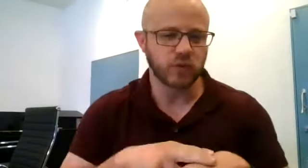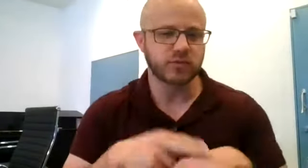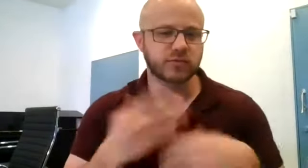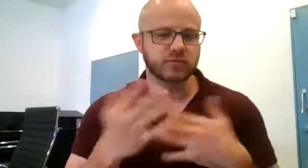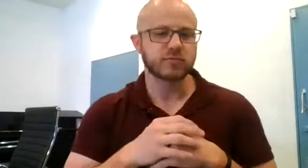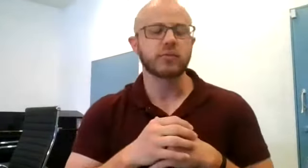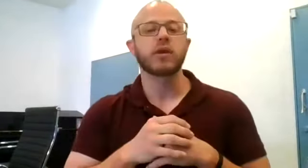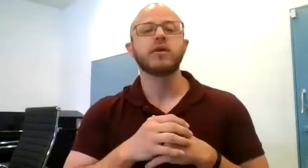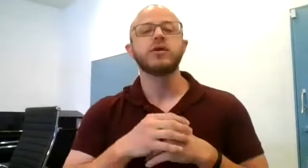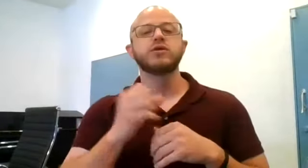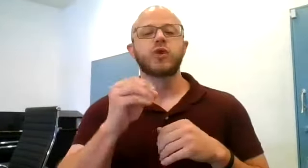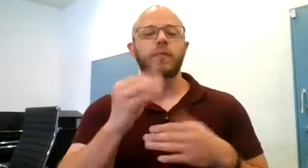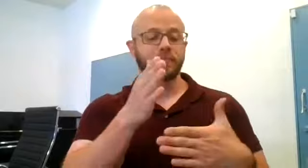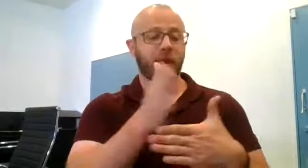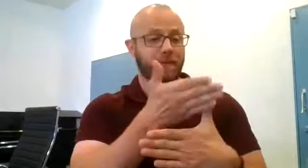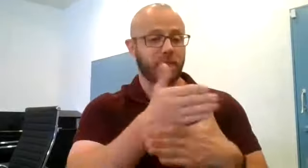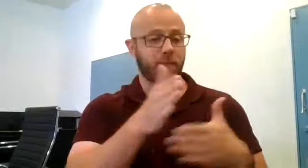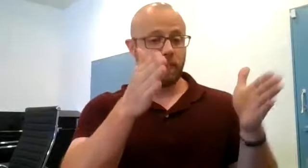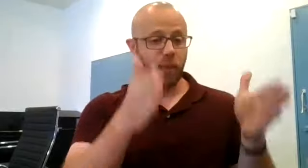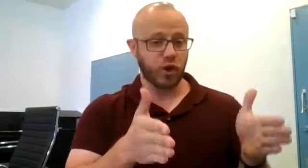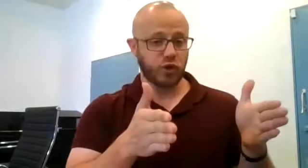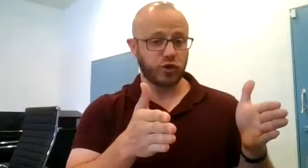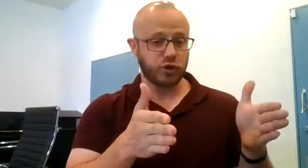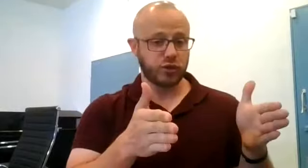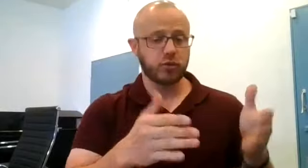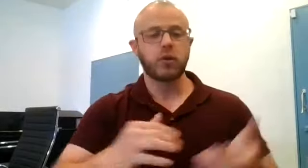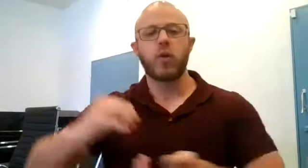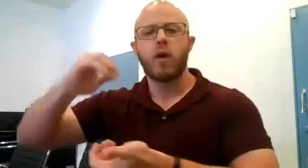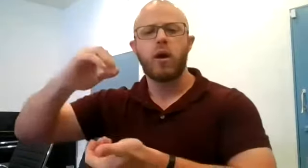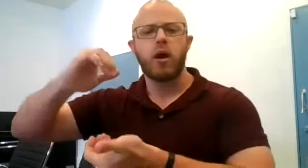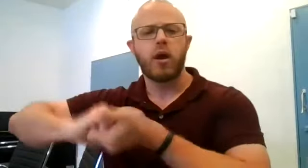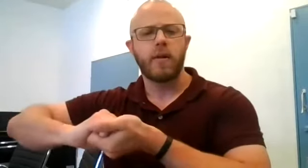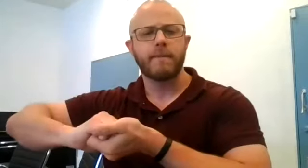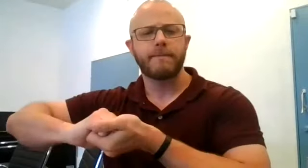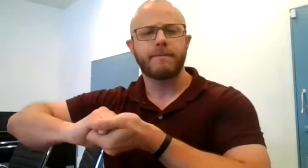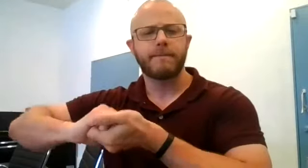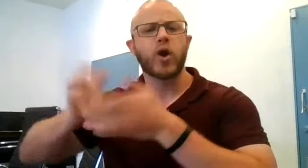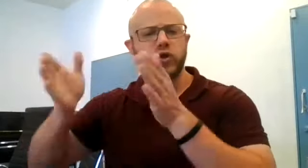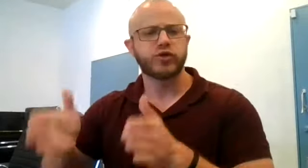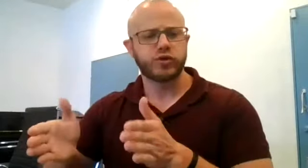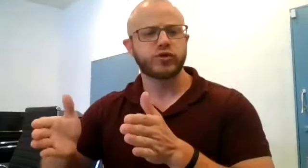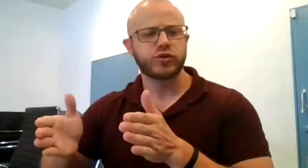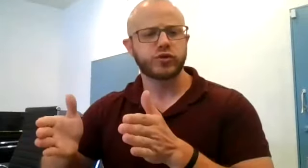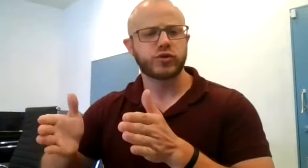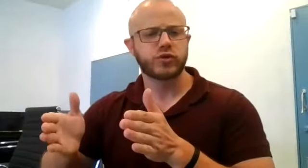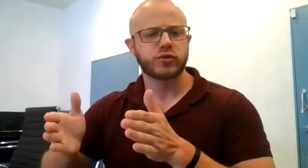sentence, of course. So partner or partner.